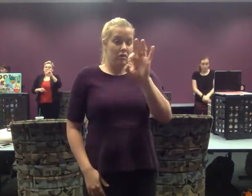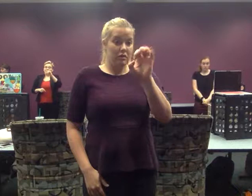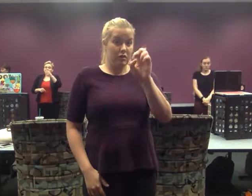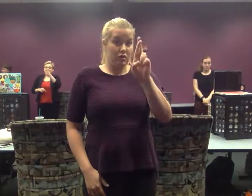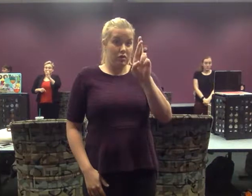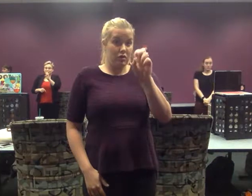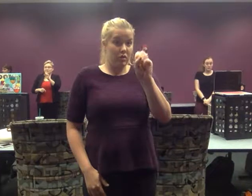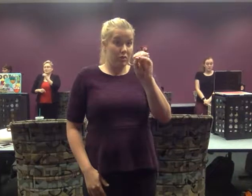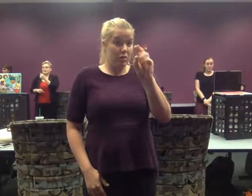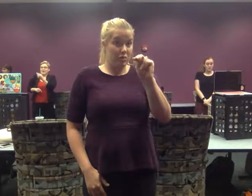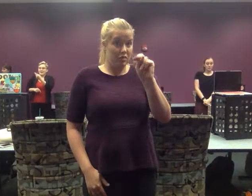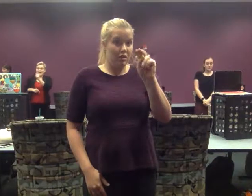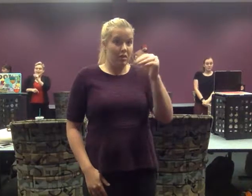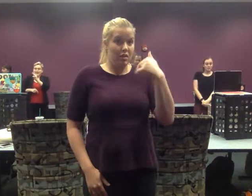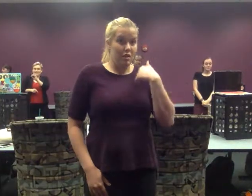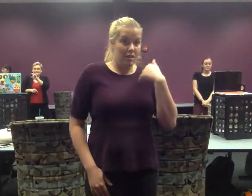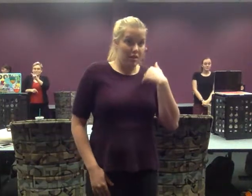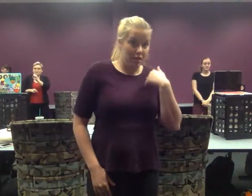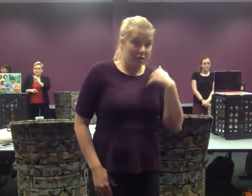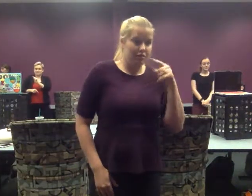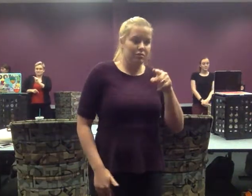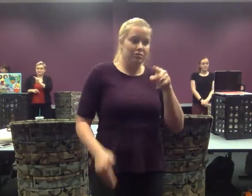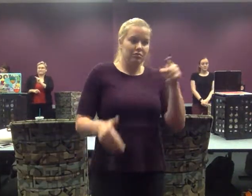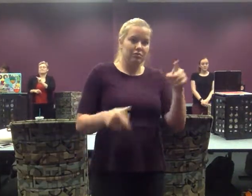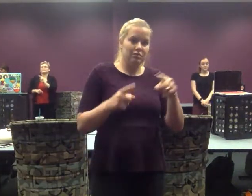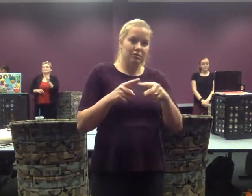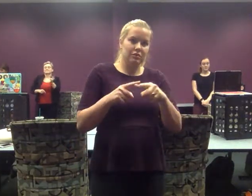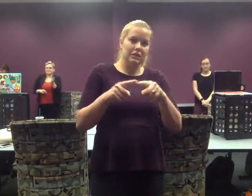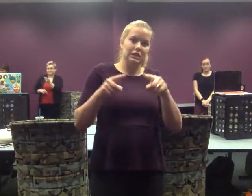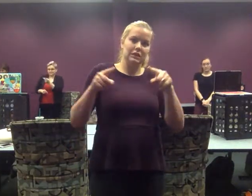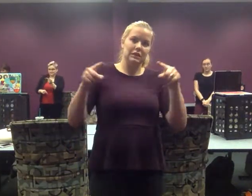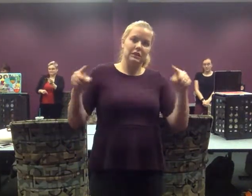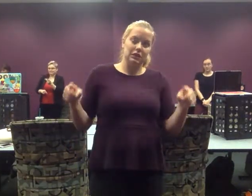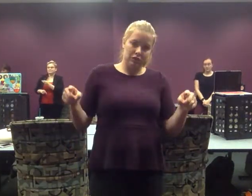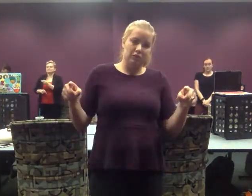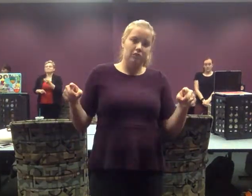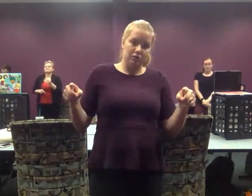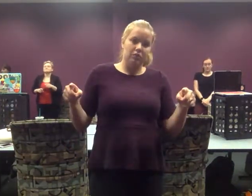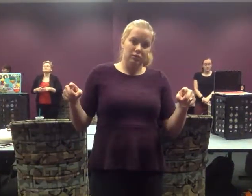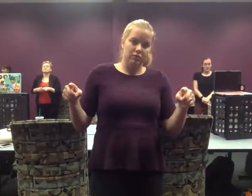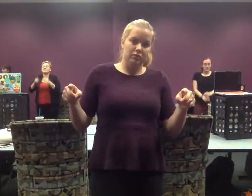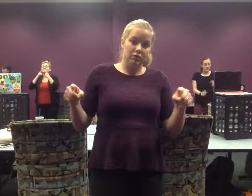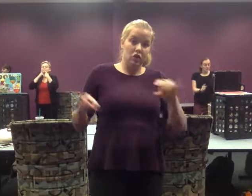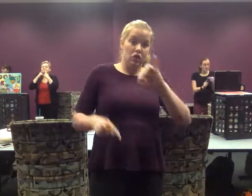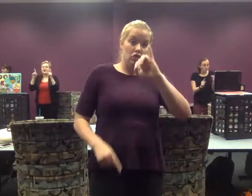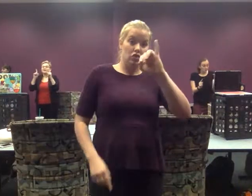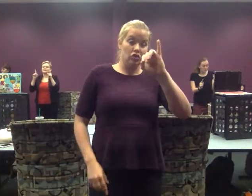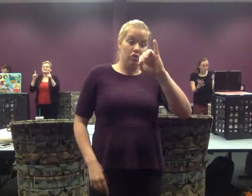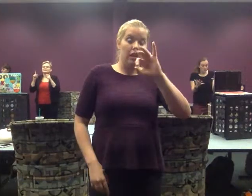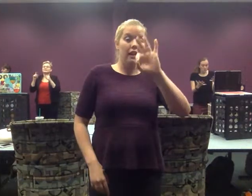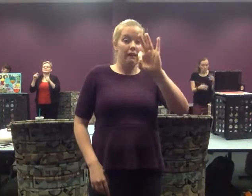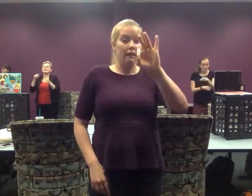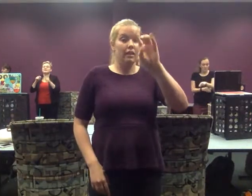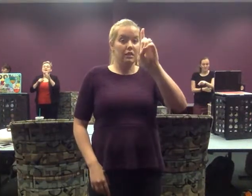there. Finally, we get to the fact that following FDR's